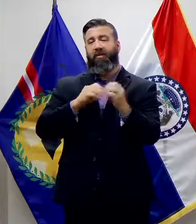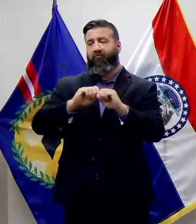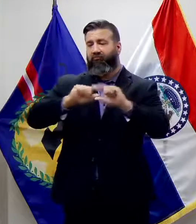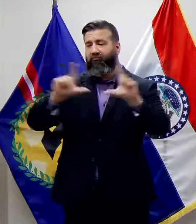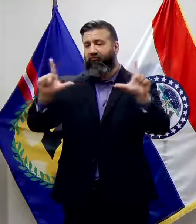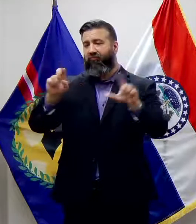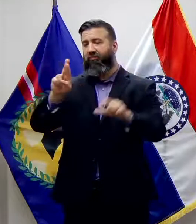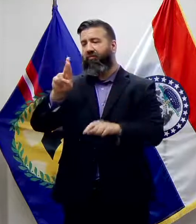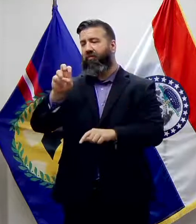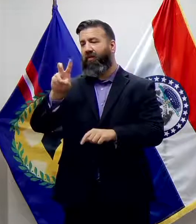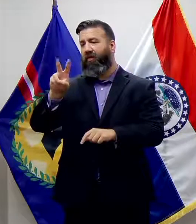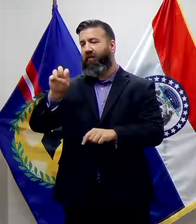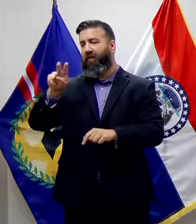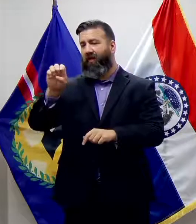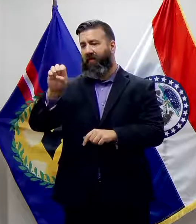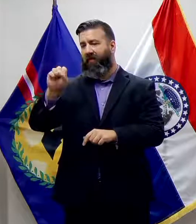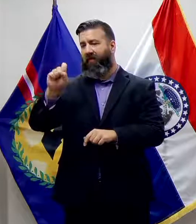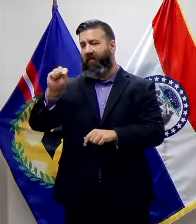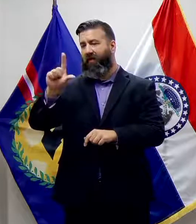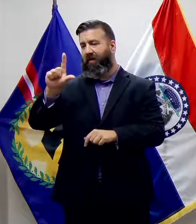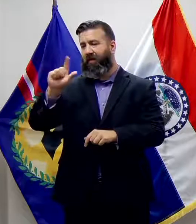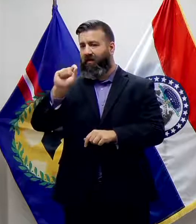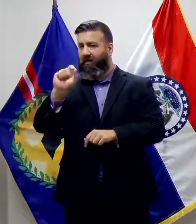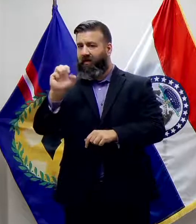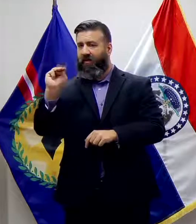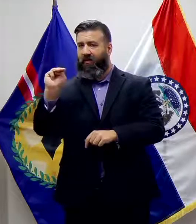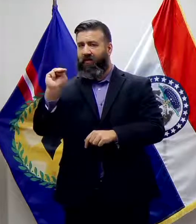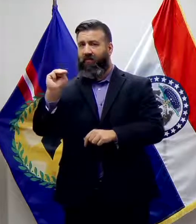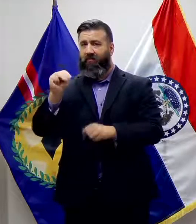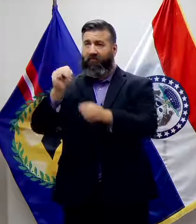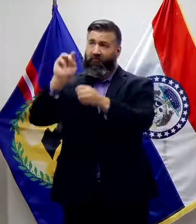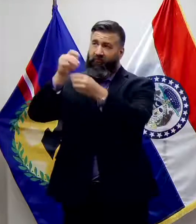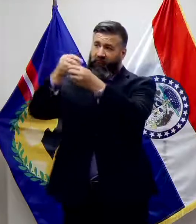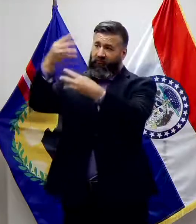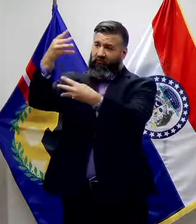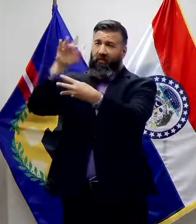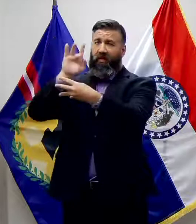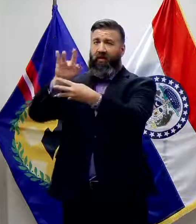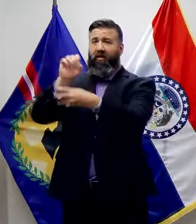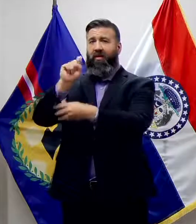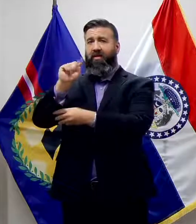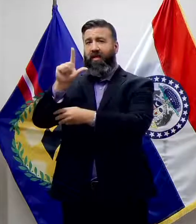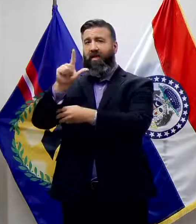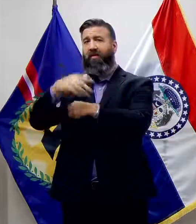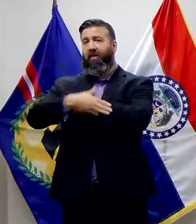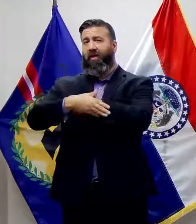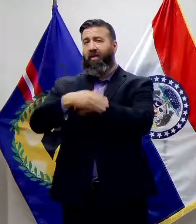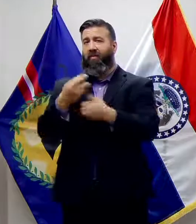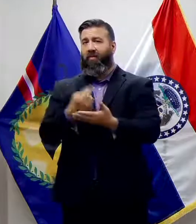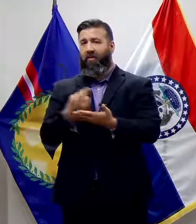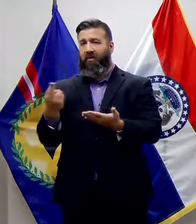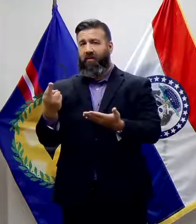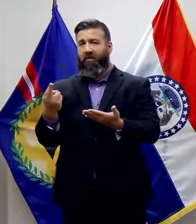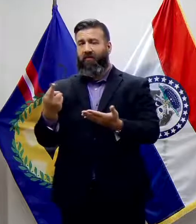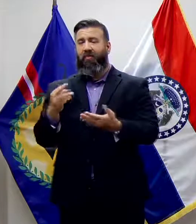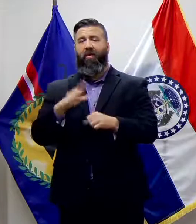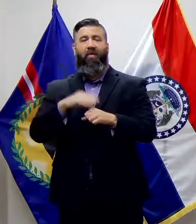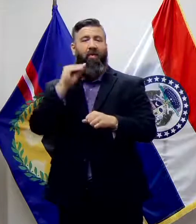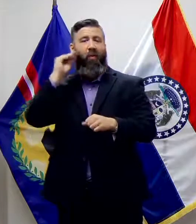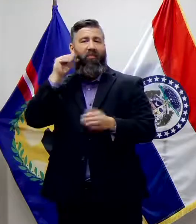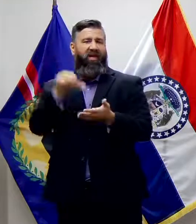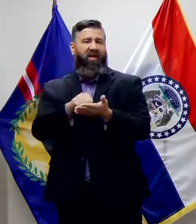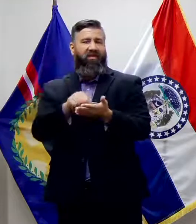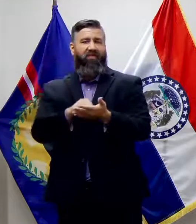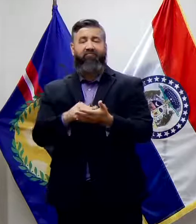revivestl.com and click on St. Louis County Resources. That tab is located on the homepage. And